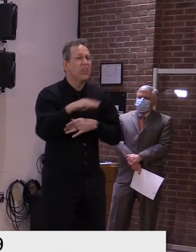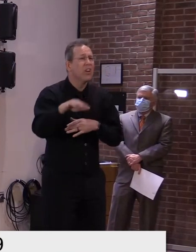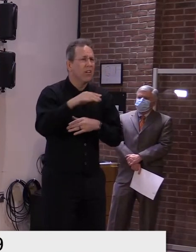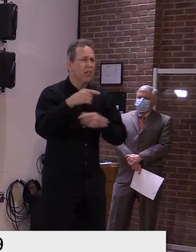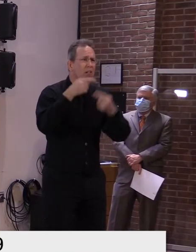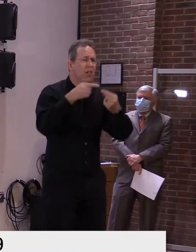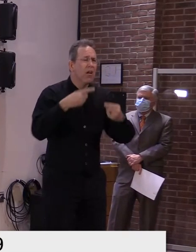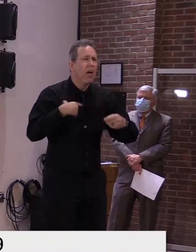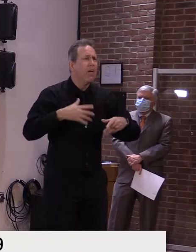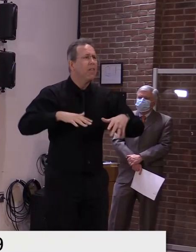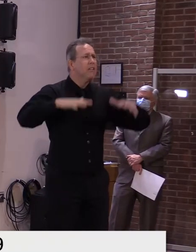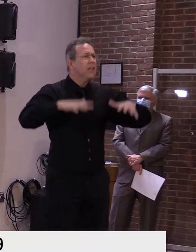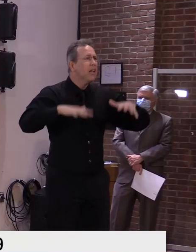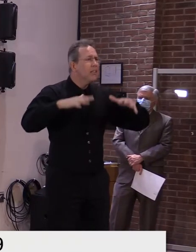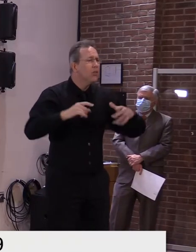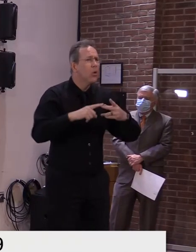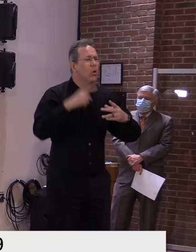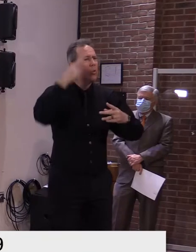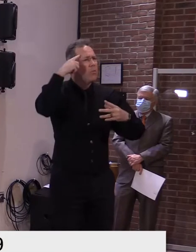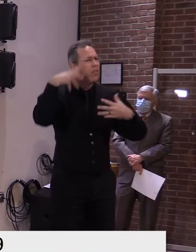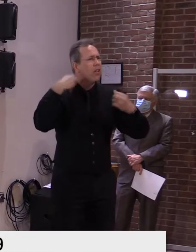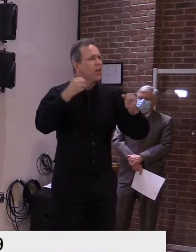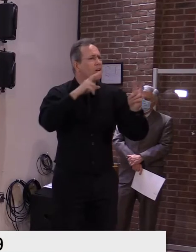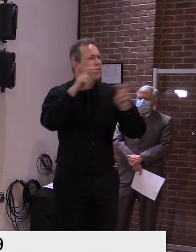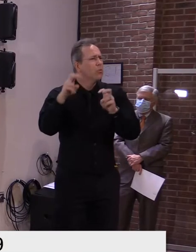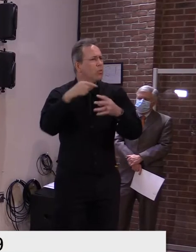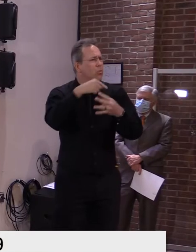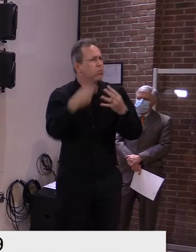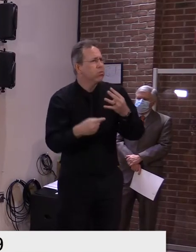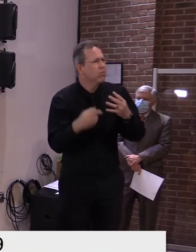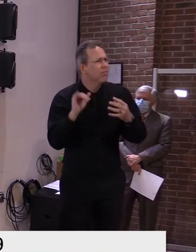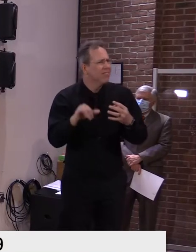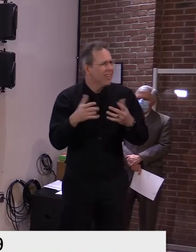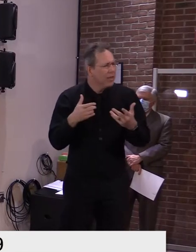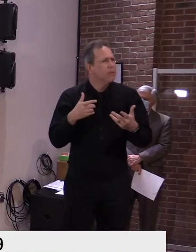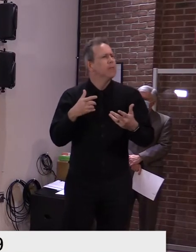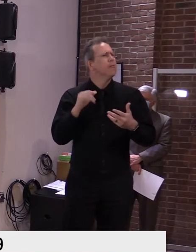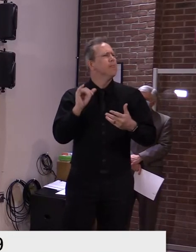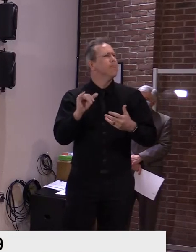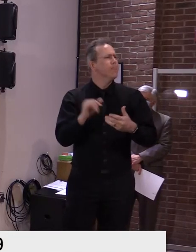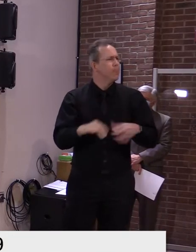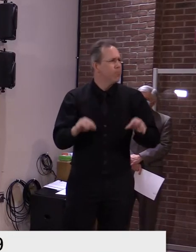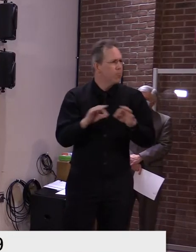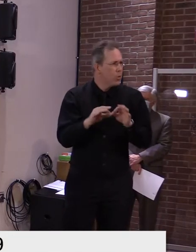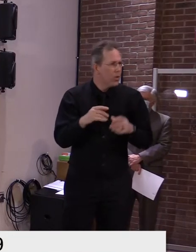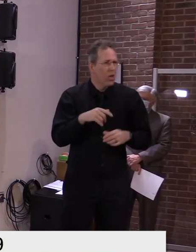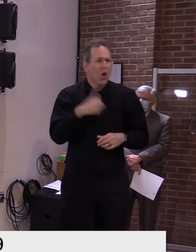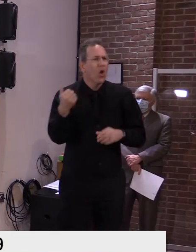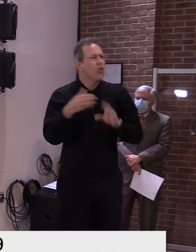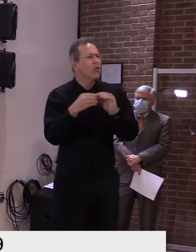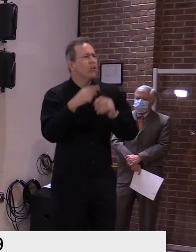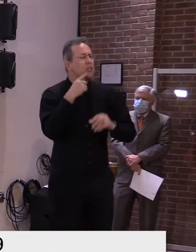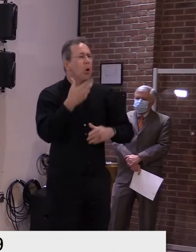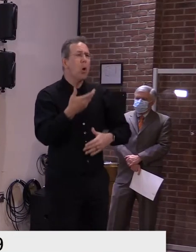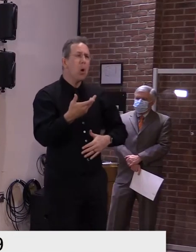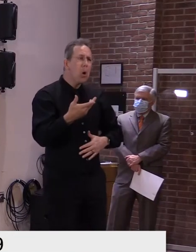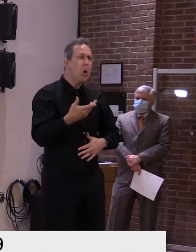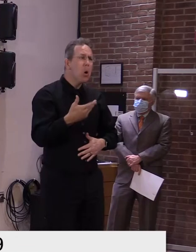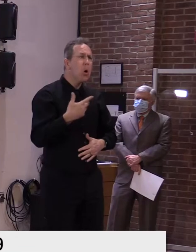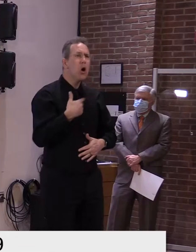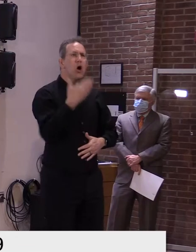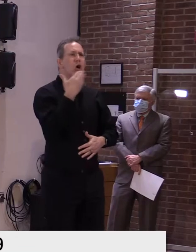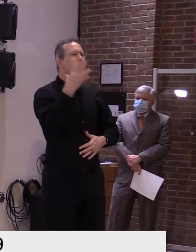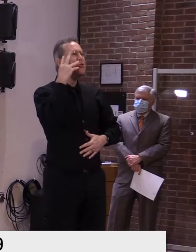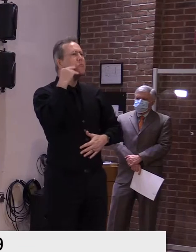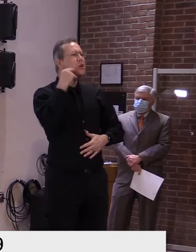mental health concerns as a result of the pandemic. While another said she actually did better learning remotely due to